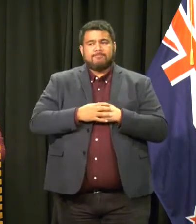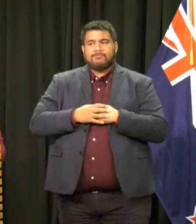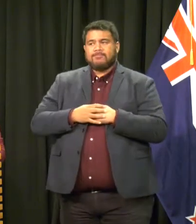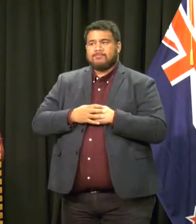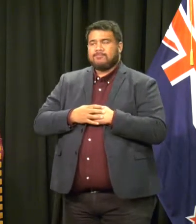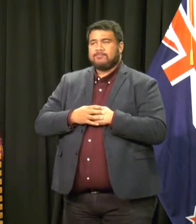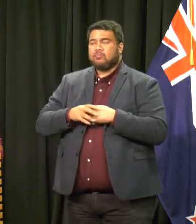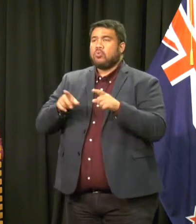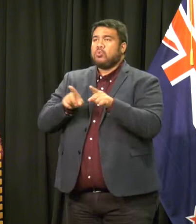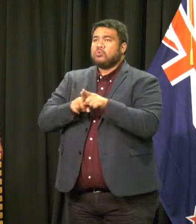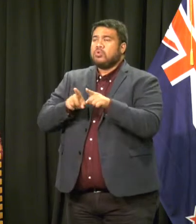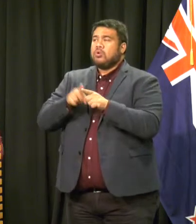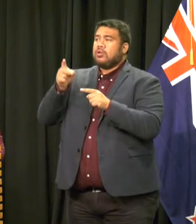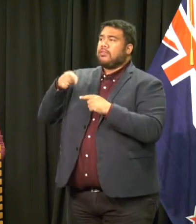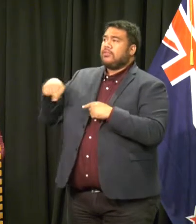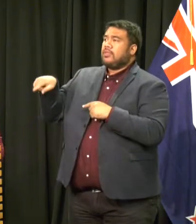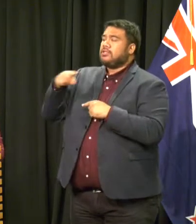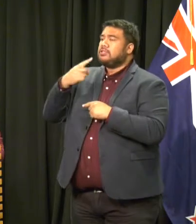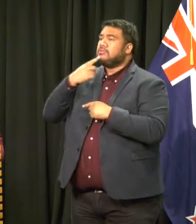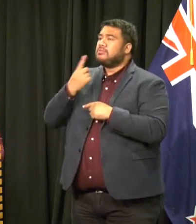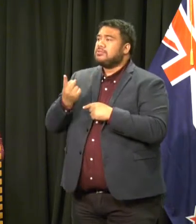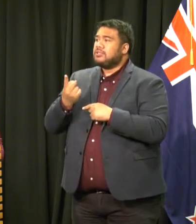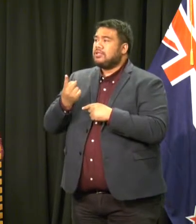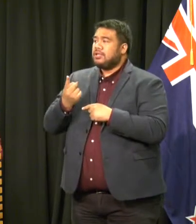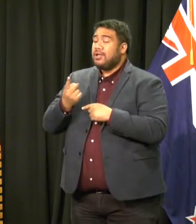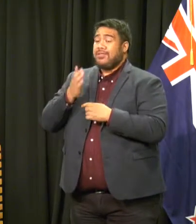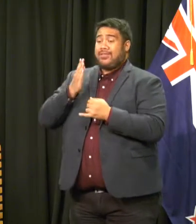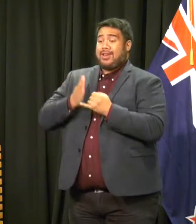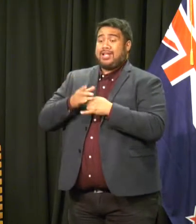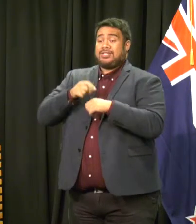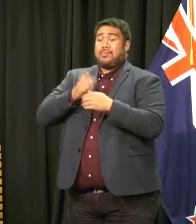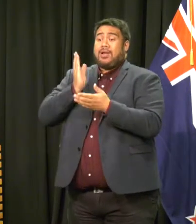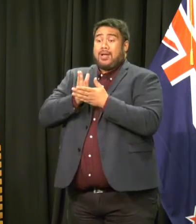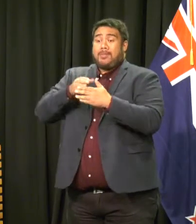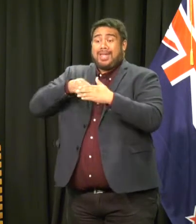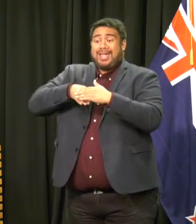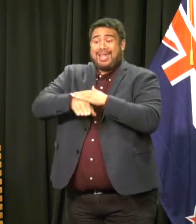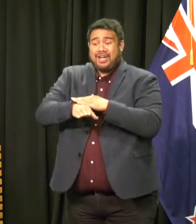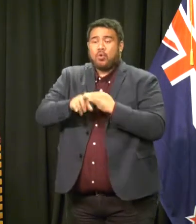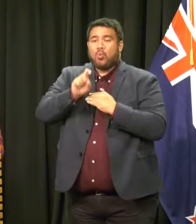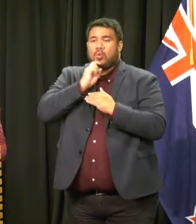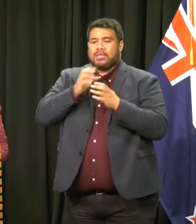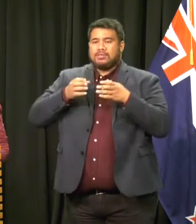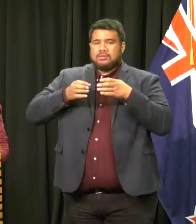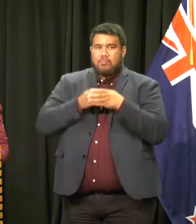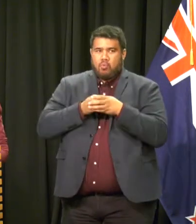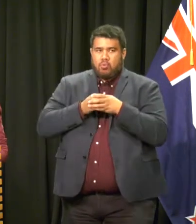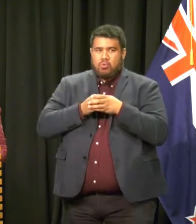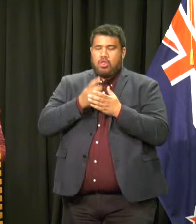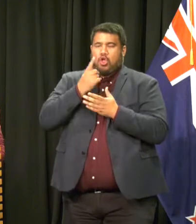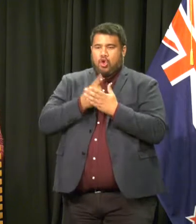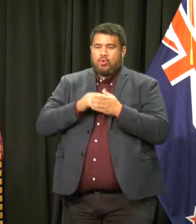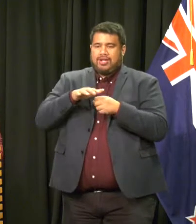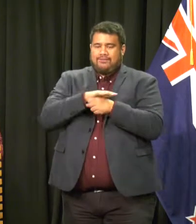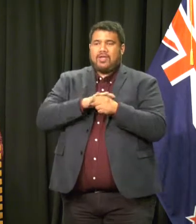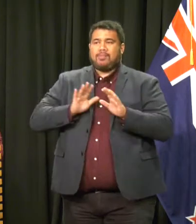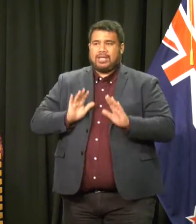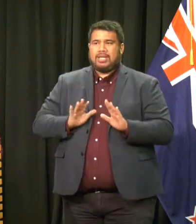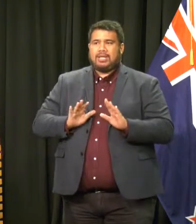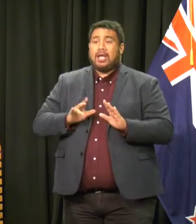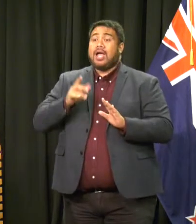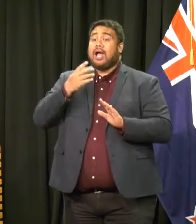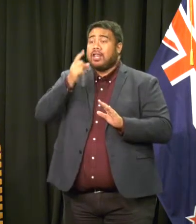is that to make the final re-entry at this point something that is a more intimate affair for family members.